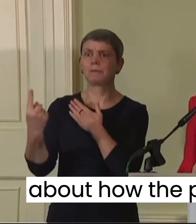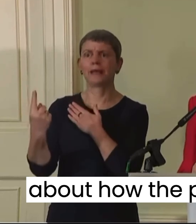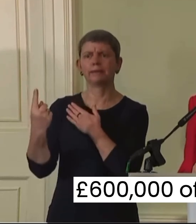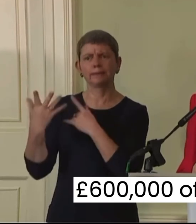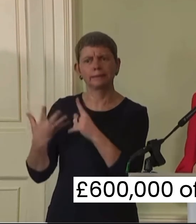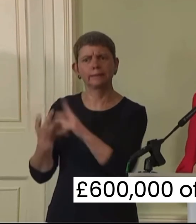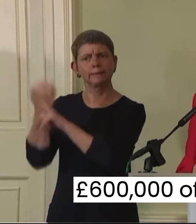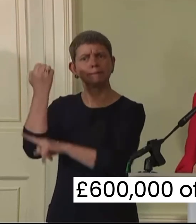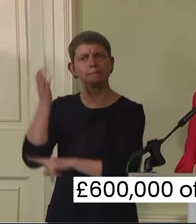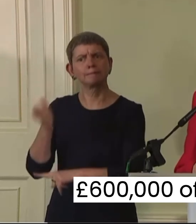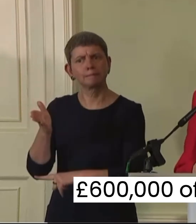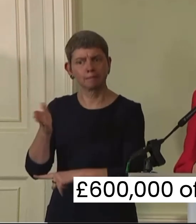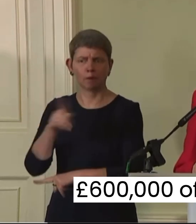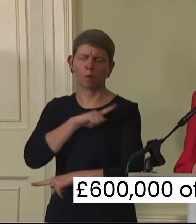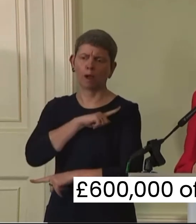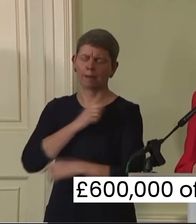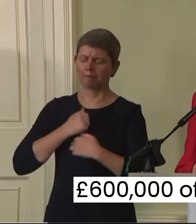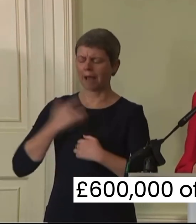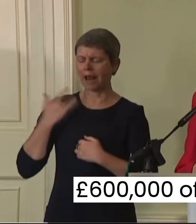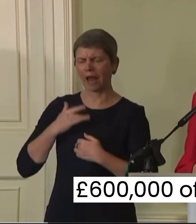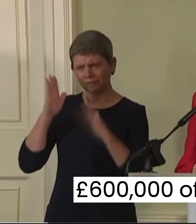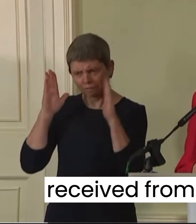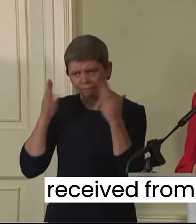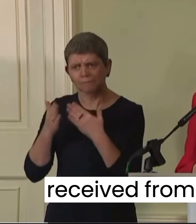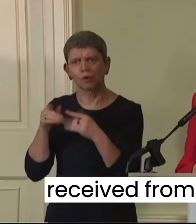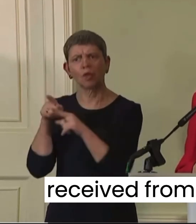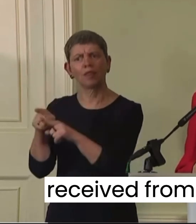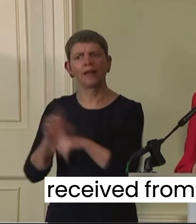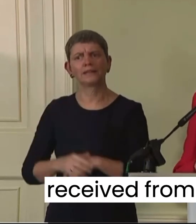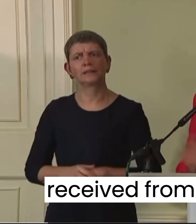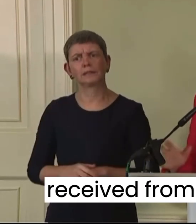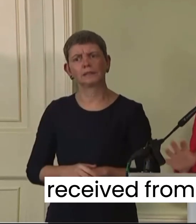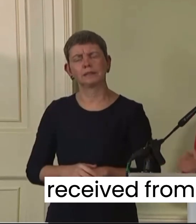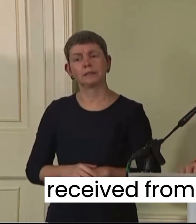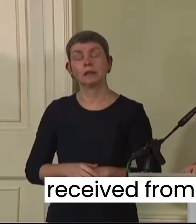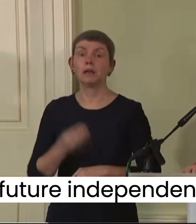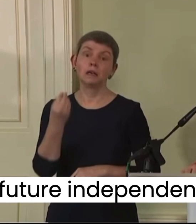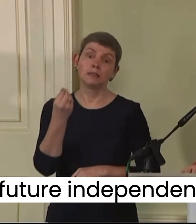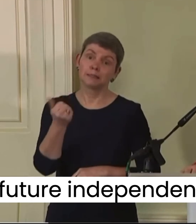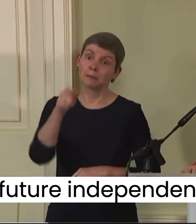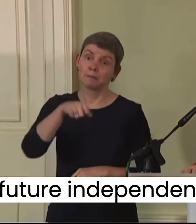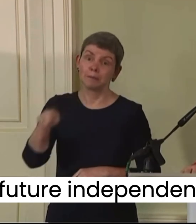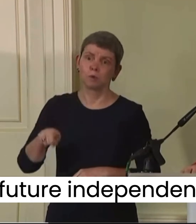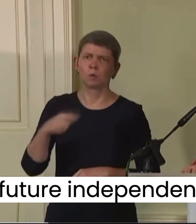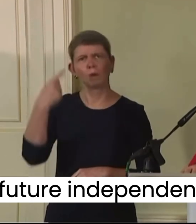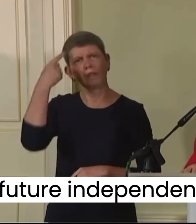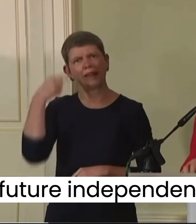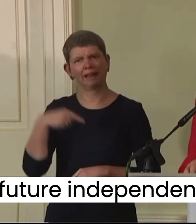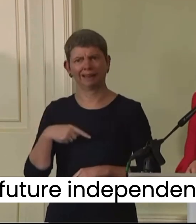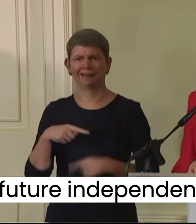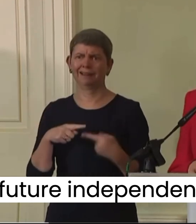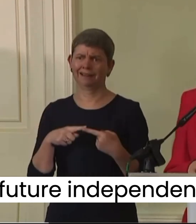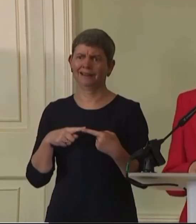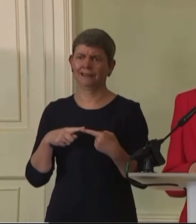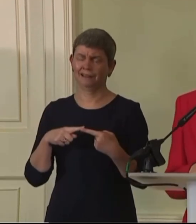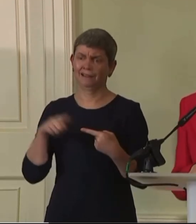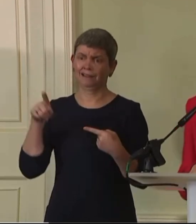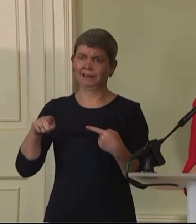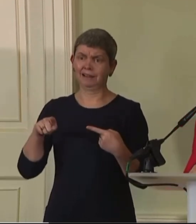spent more than £600,000 of donations that it received from activists to fund a future independent referendum